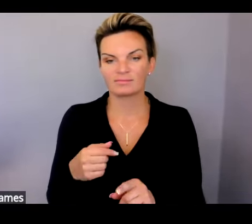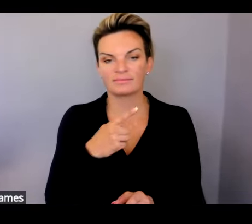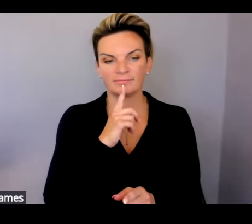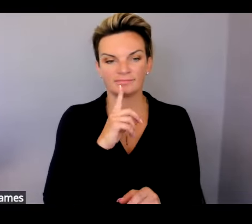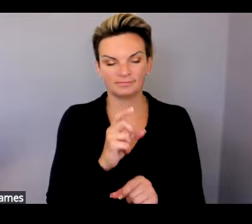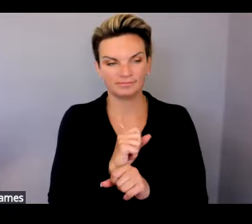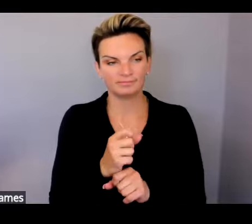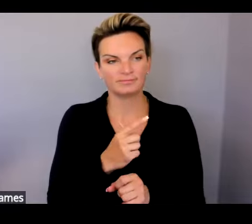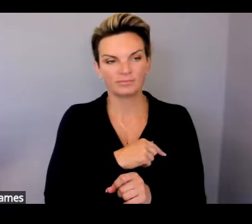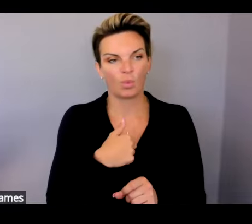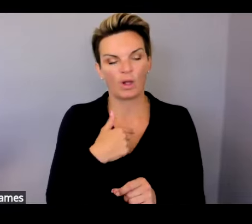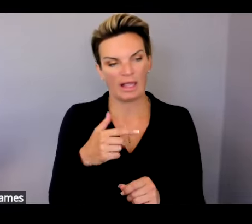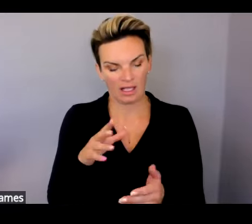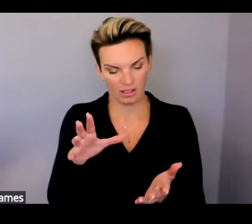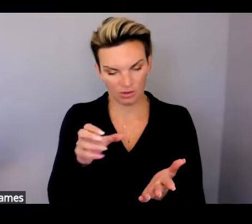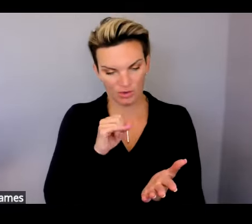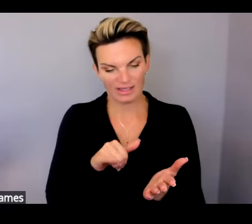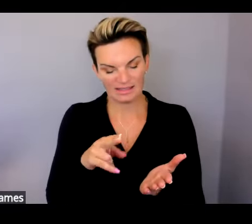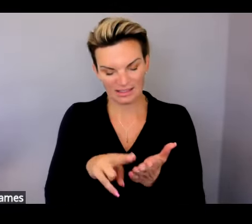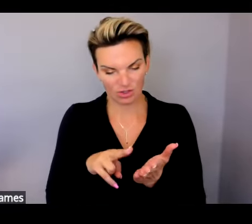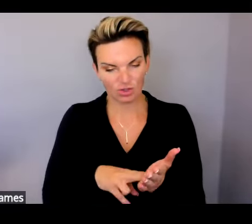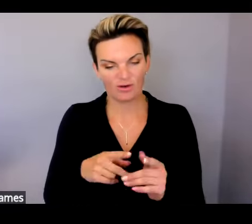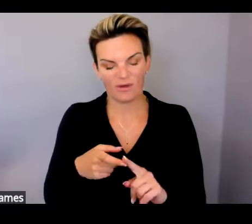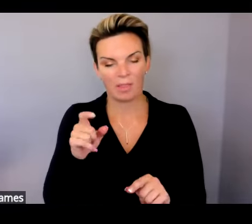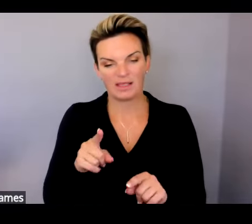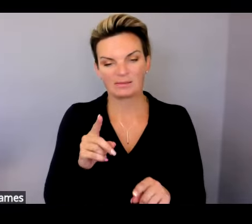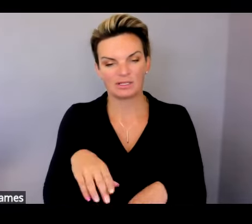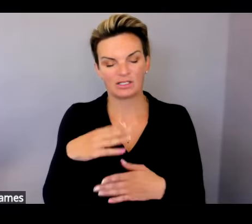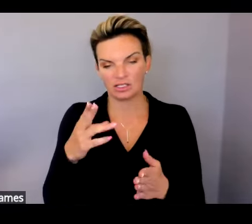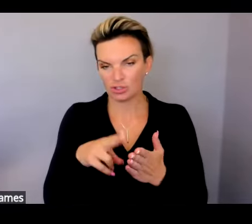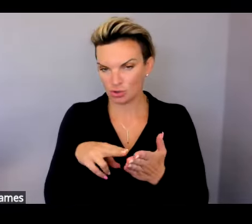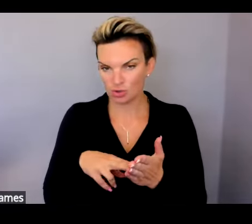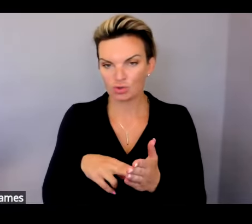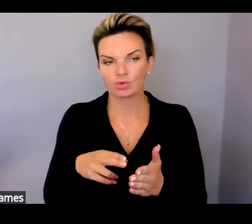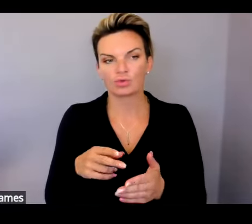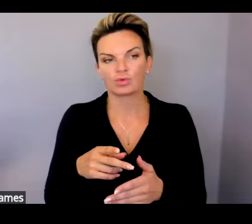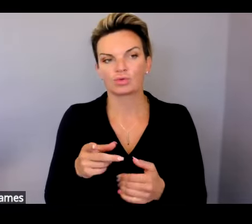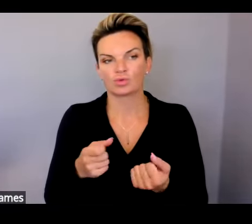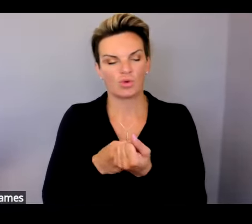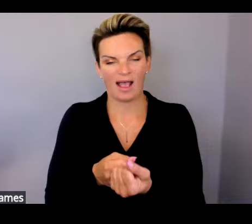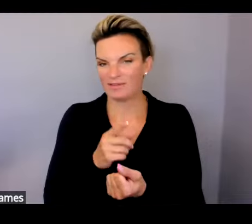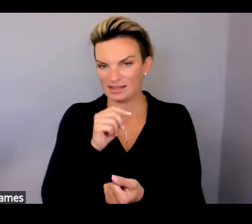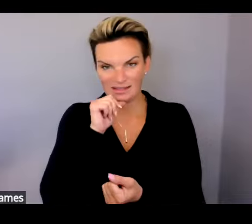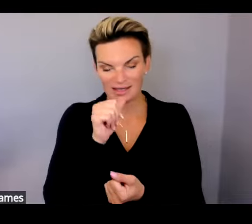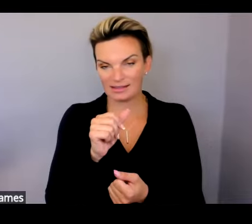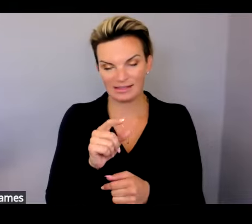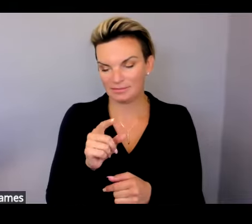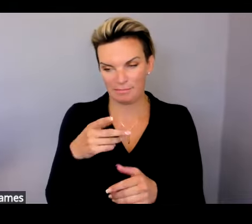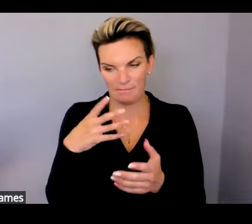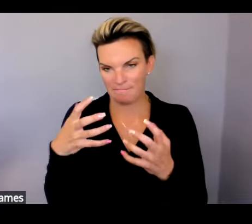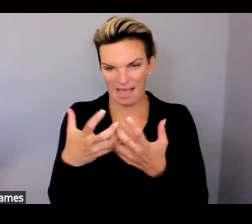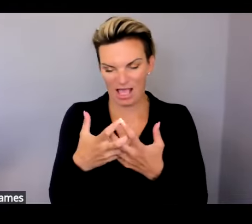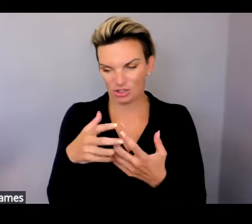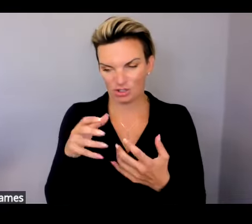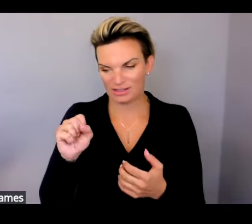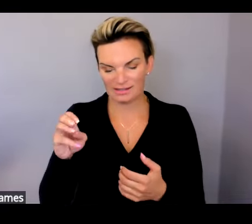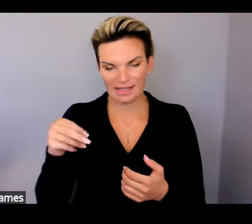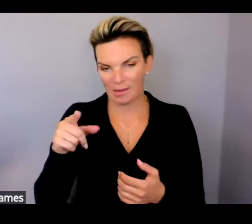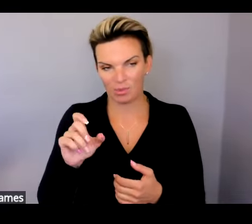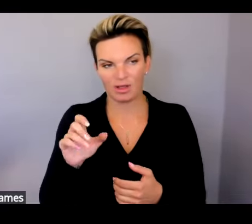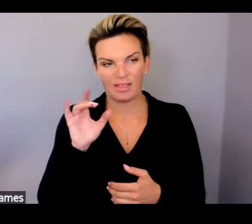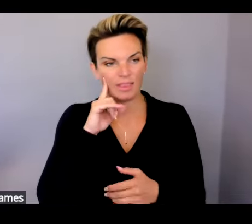we took this signature from this petition drive, from this petition, and it doesn't match the one in the sample. So I think that's a